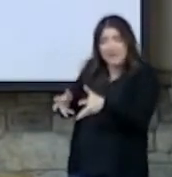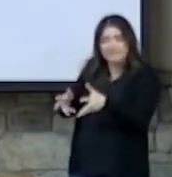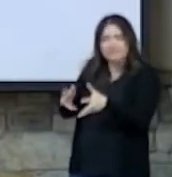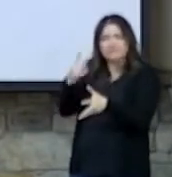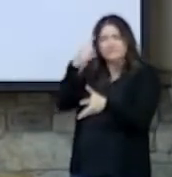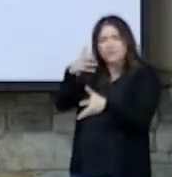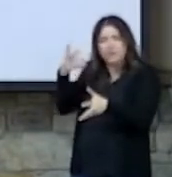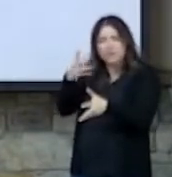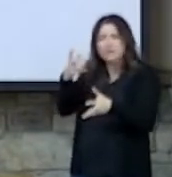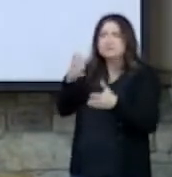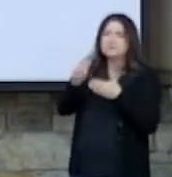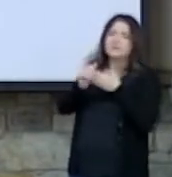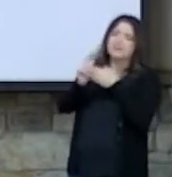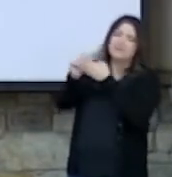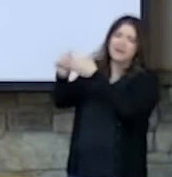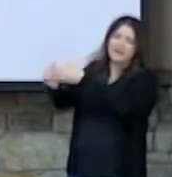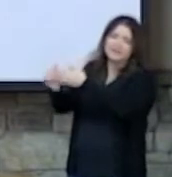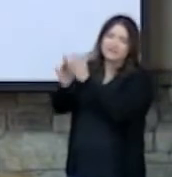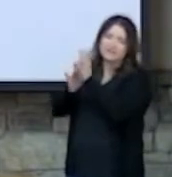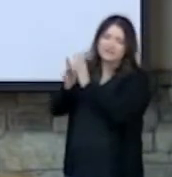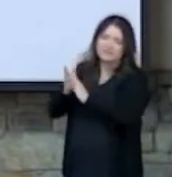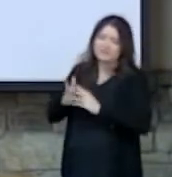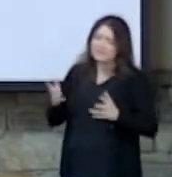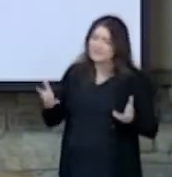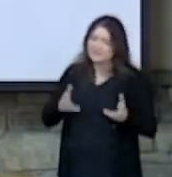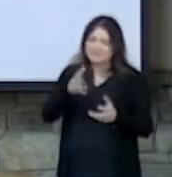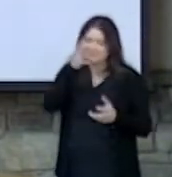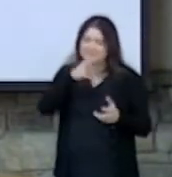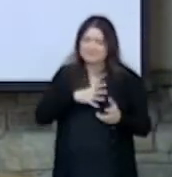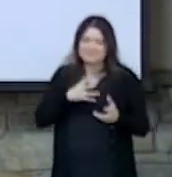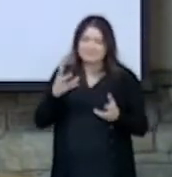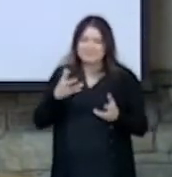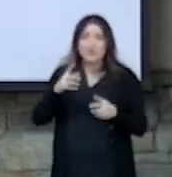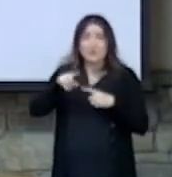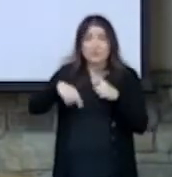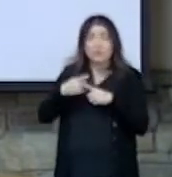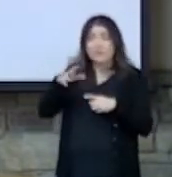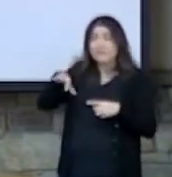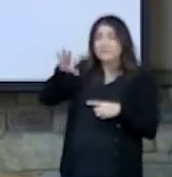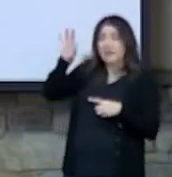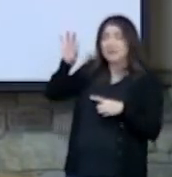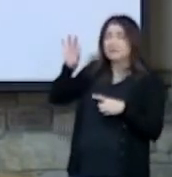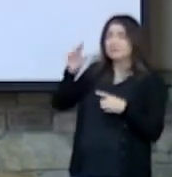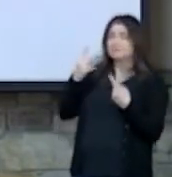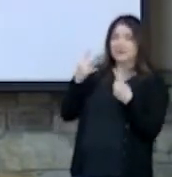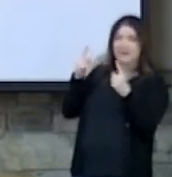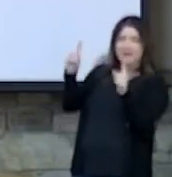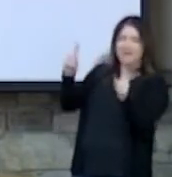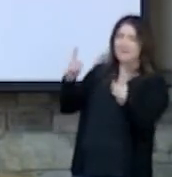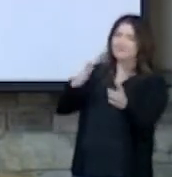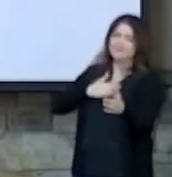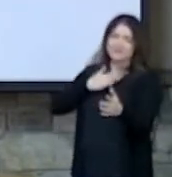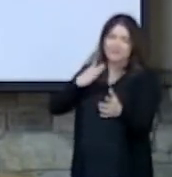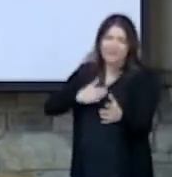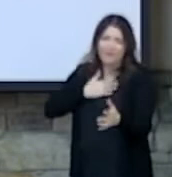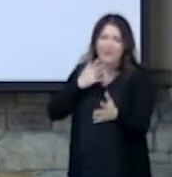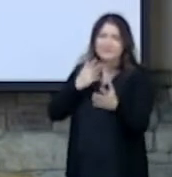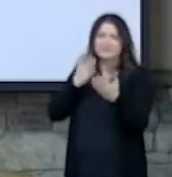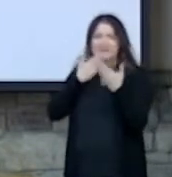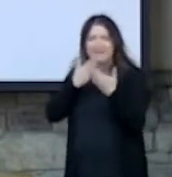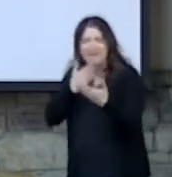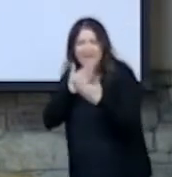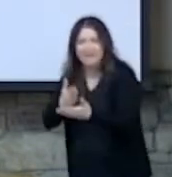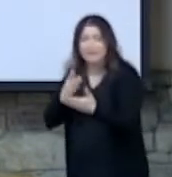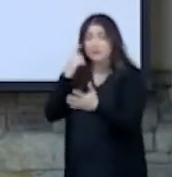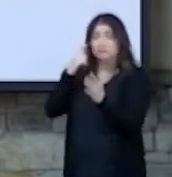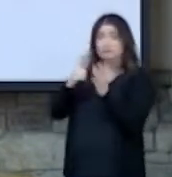to Jesus. And man, when we find Him, we need to rejoice and be exceedingly glad and